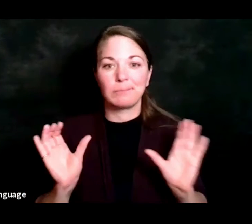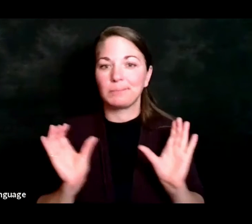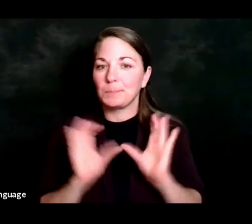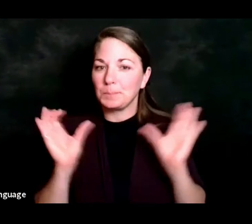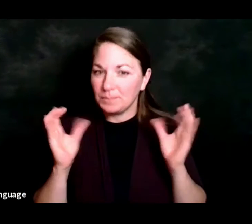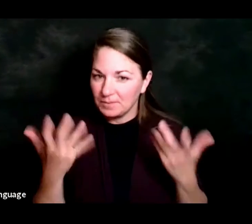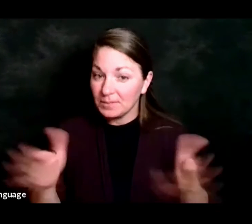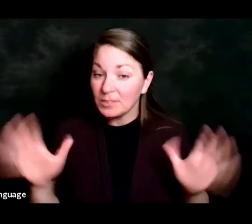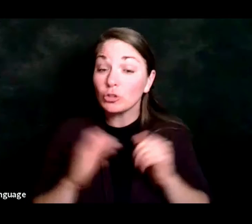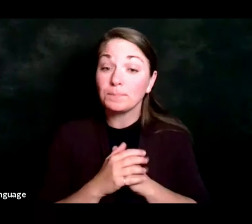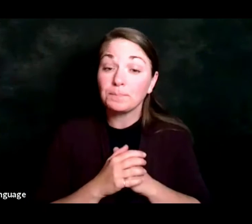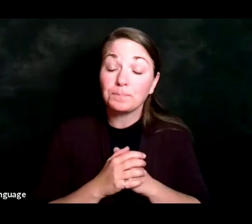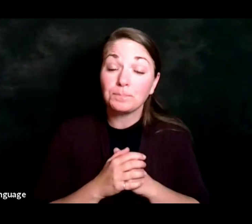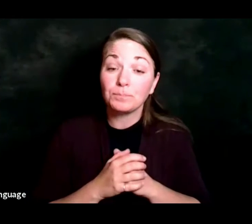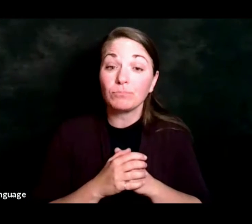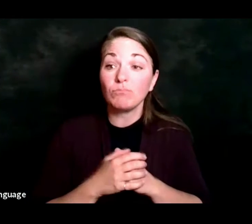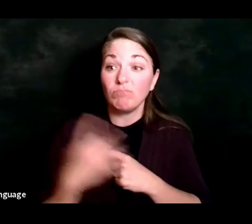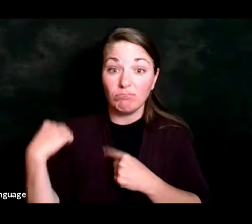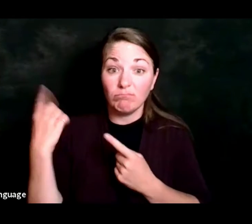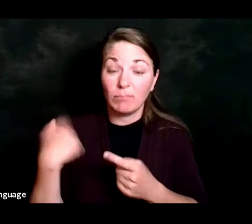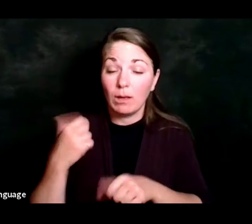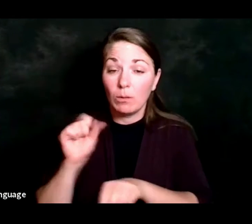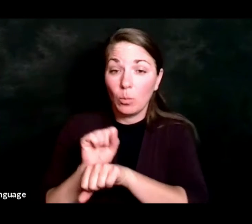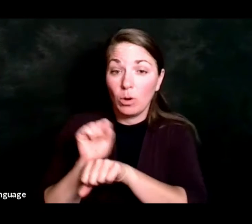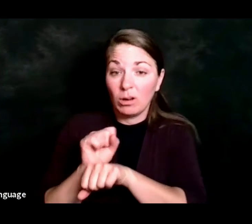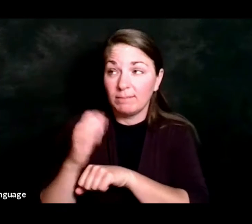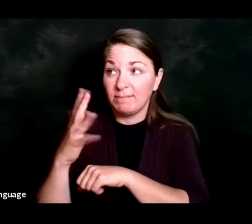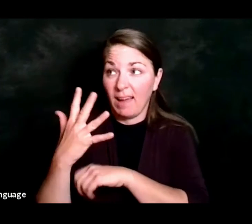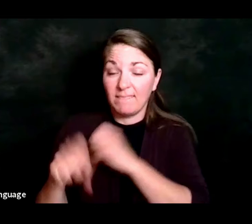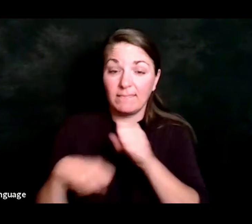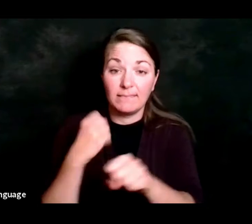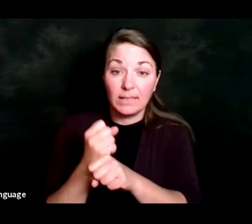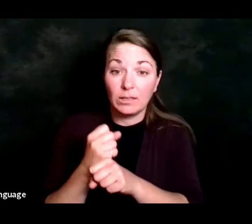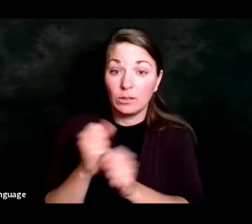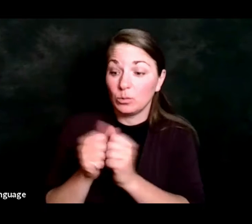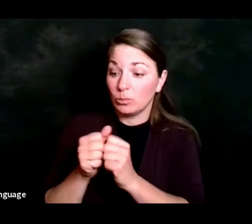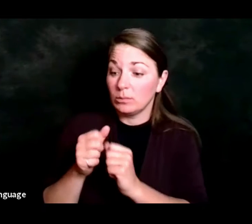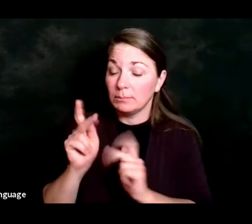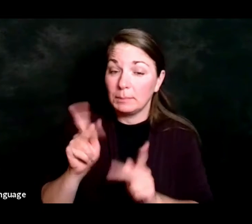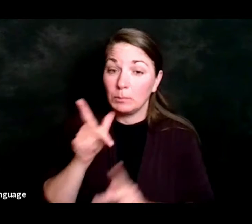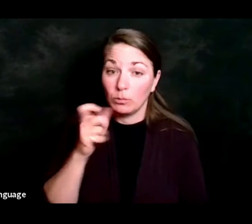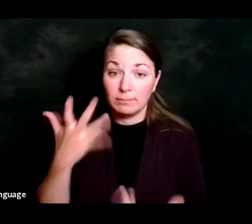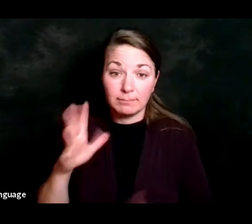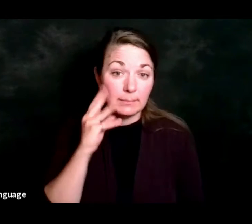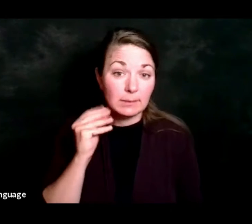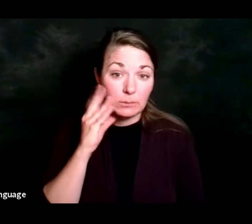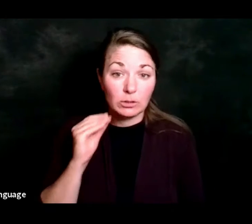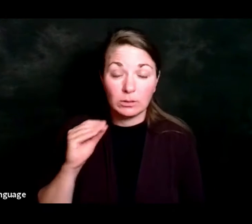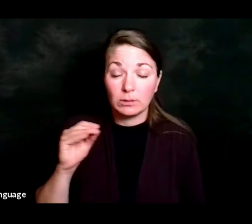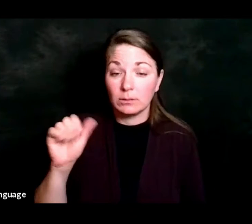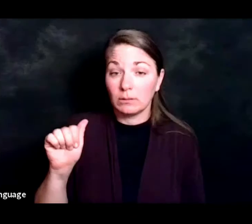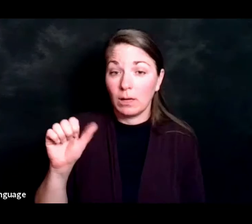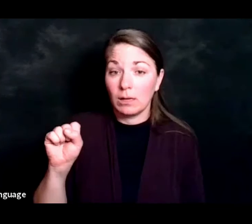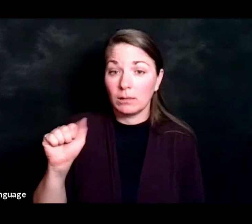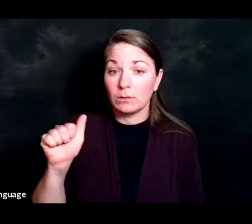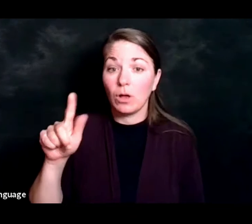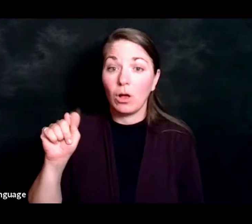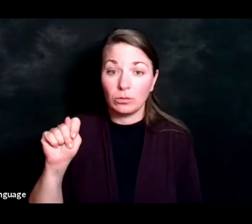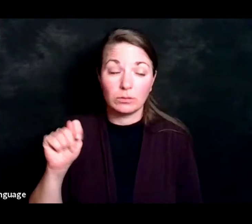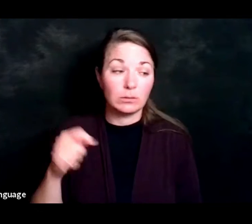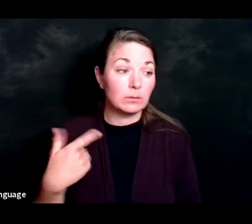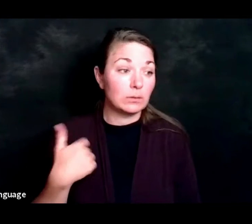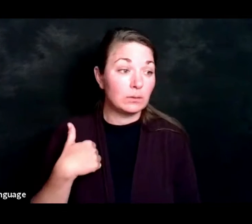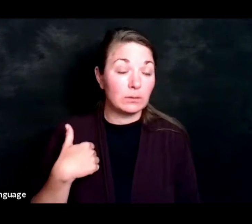with assault survivors for the last 5 years, 4 years as a SANE and 1 as